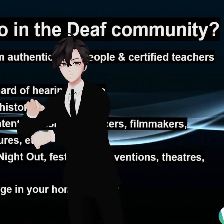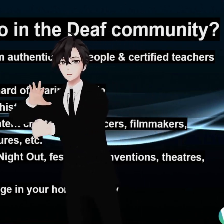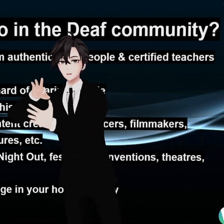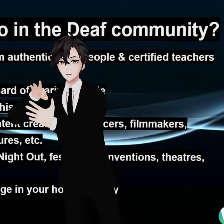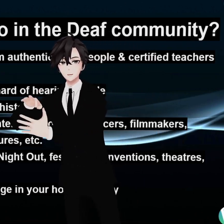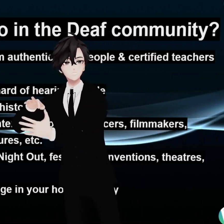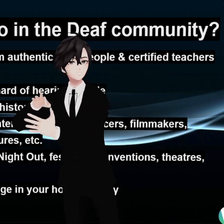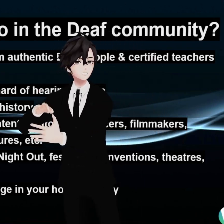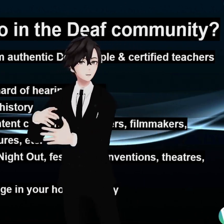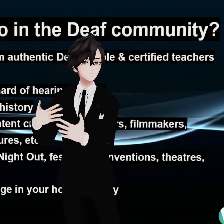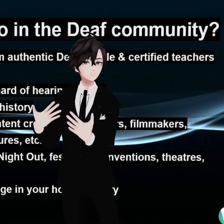make content,